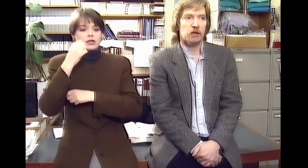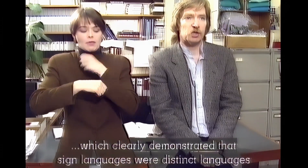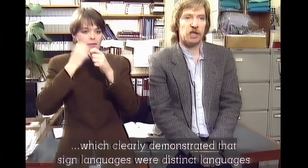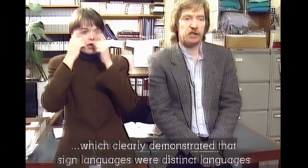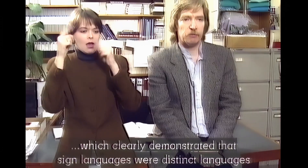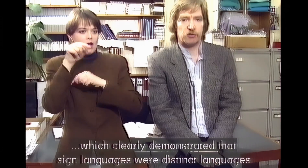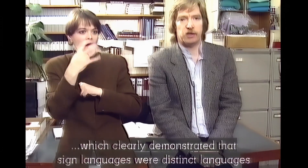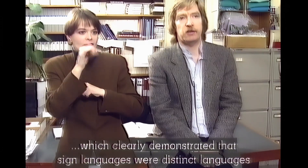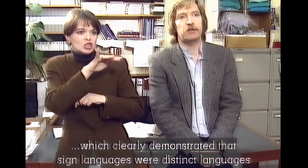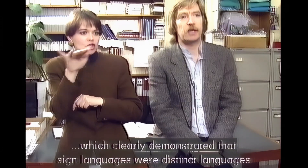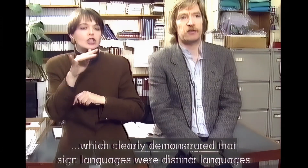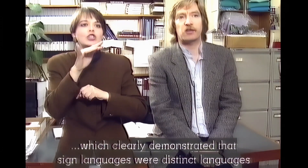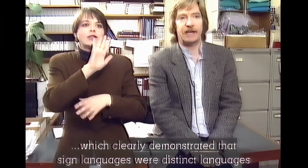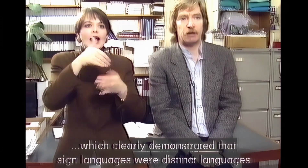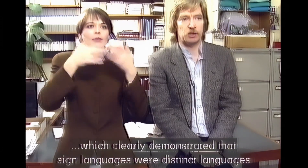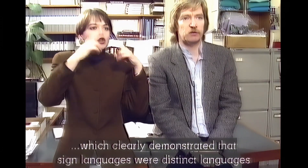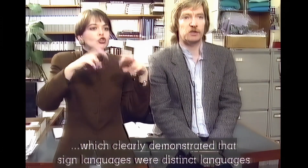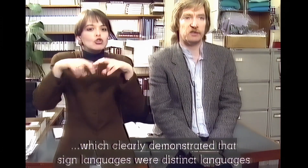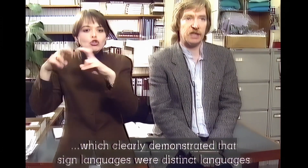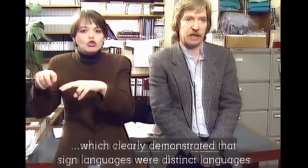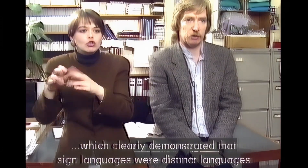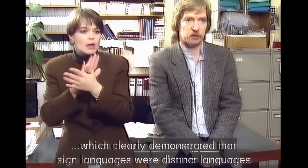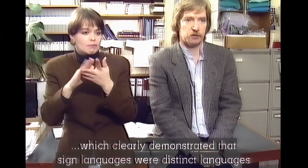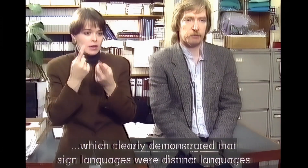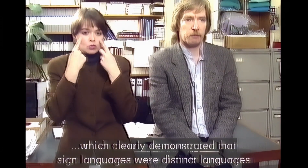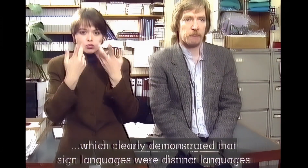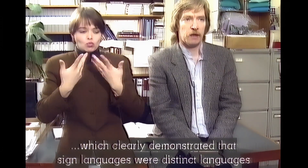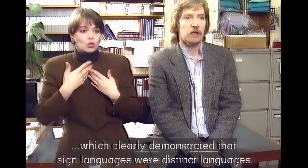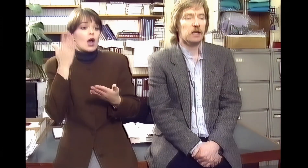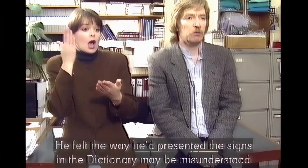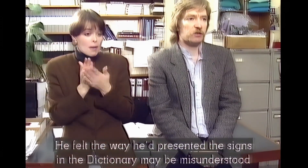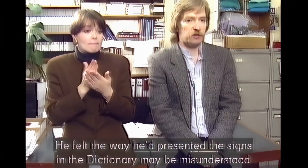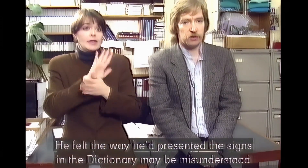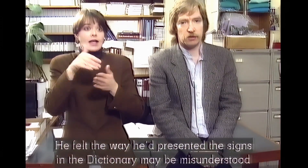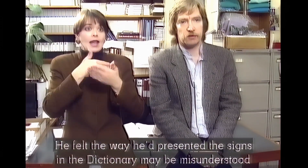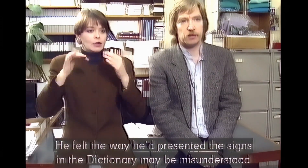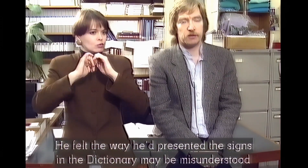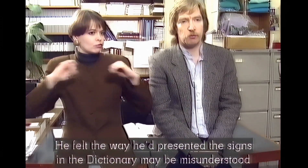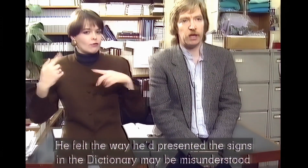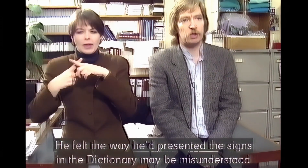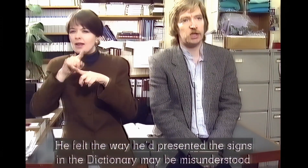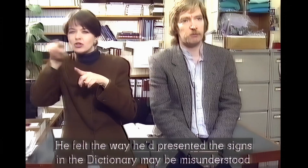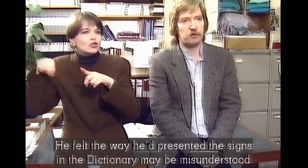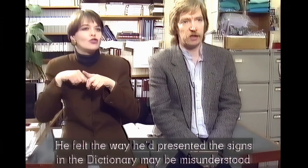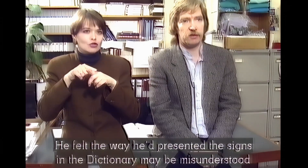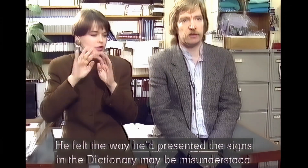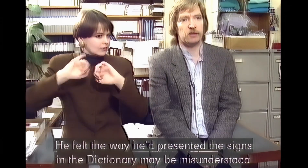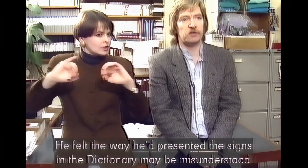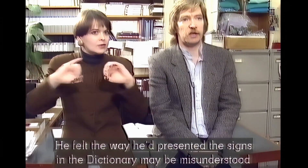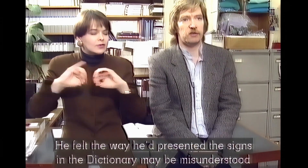clearly demonstrated that sign languages were distinct languages. He was concerned that the way in which he had presented these signs in the